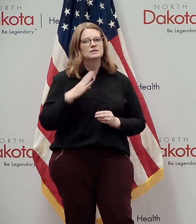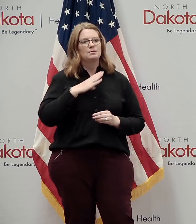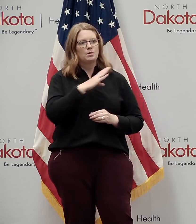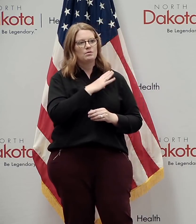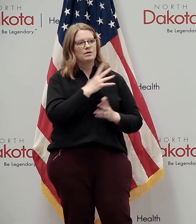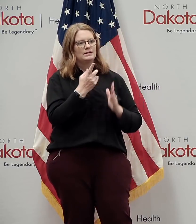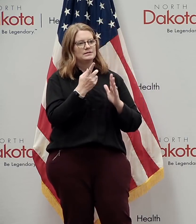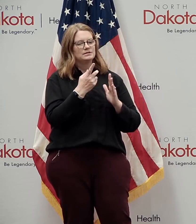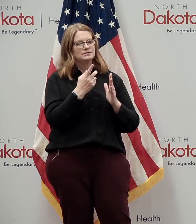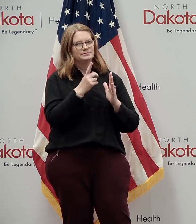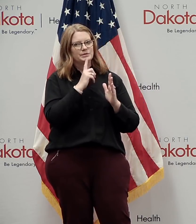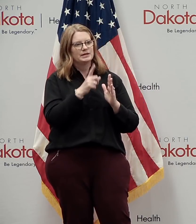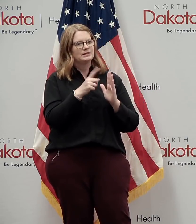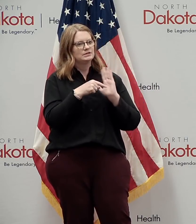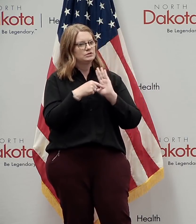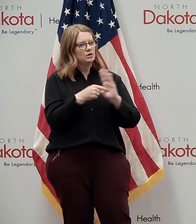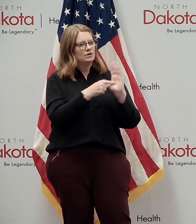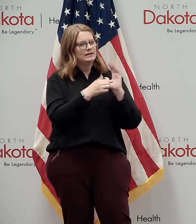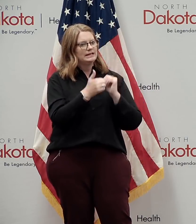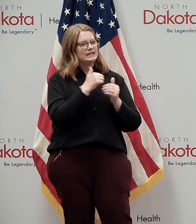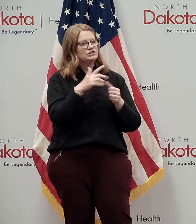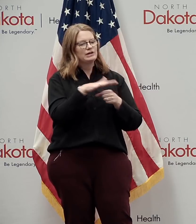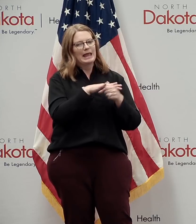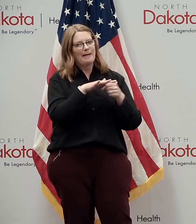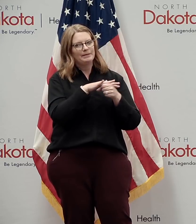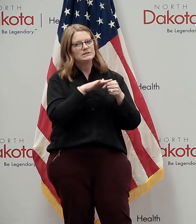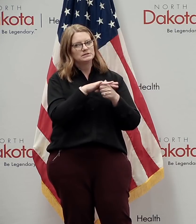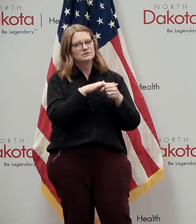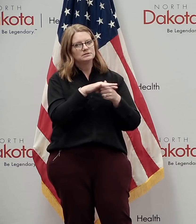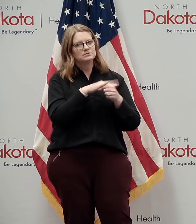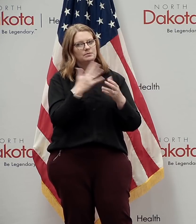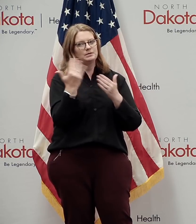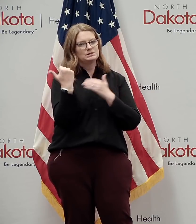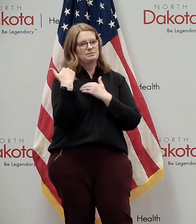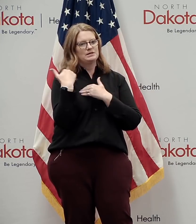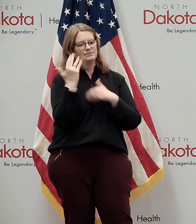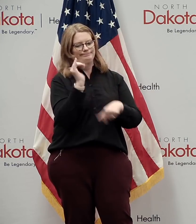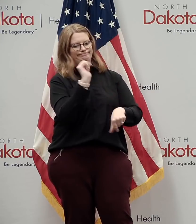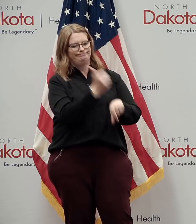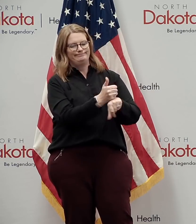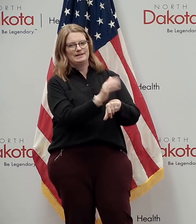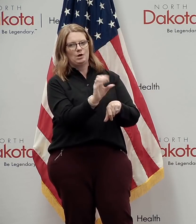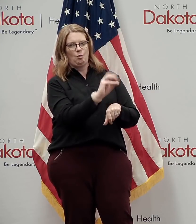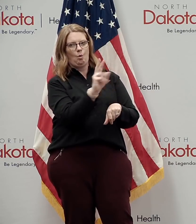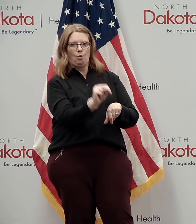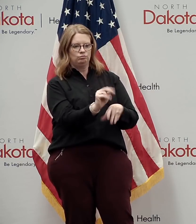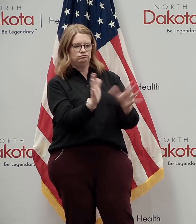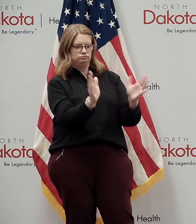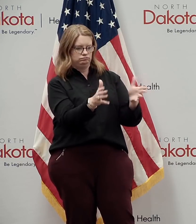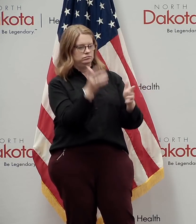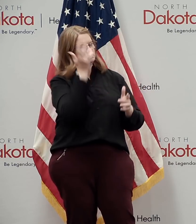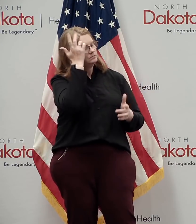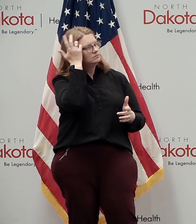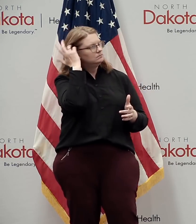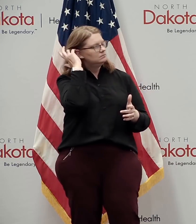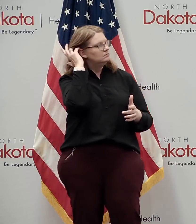express a view of that. And each campus, whatever comes out, I think will be responsible to implement, in their unique